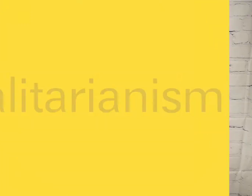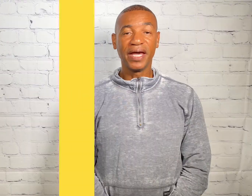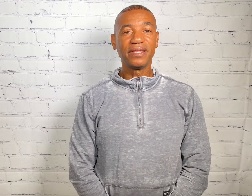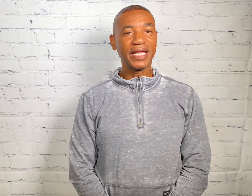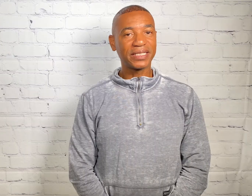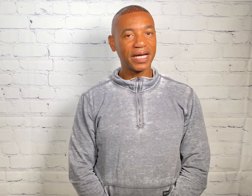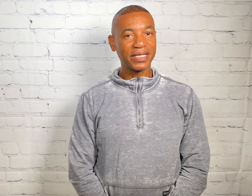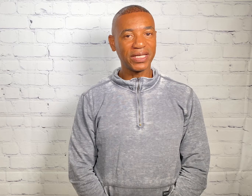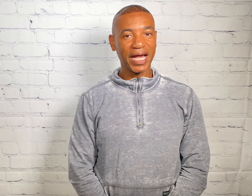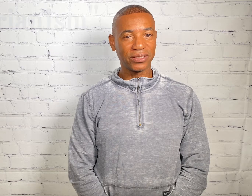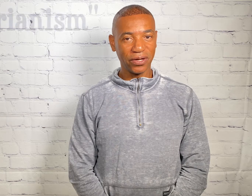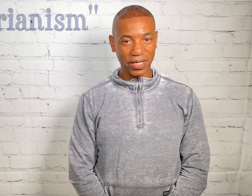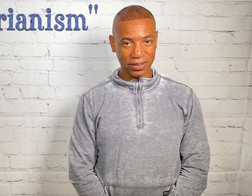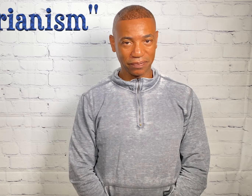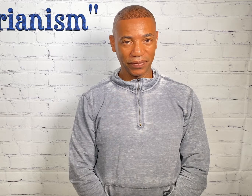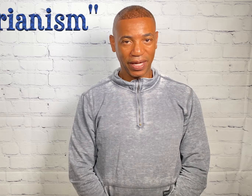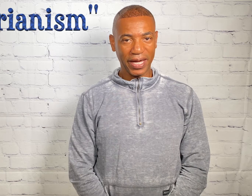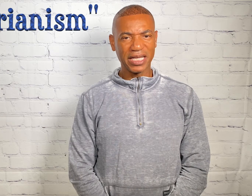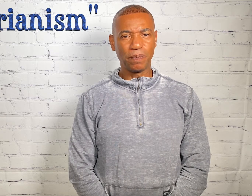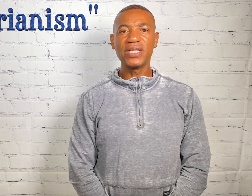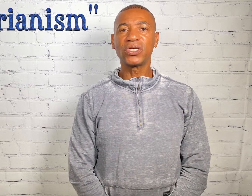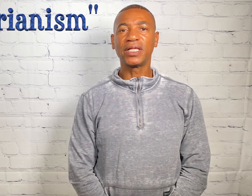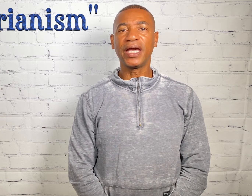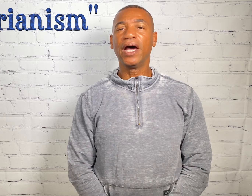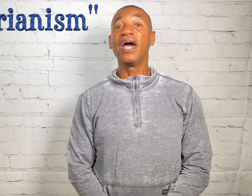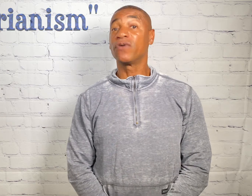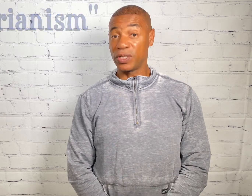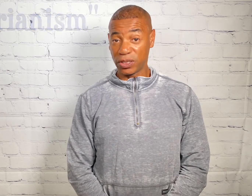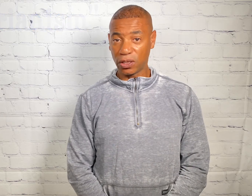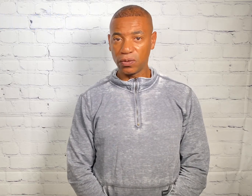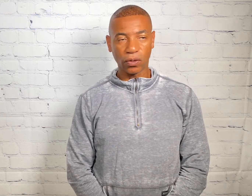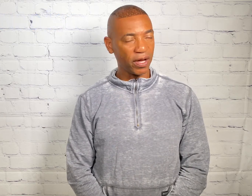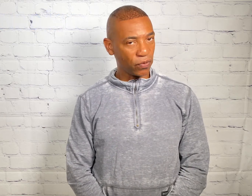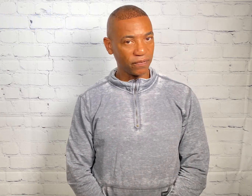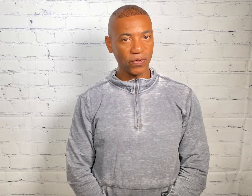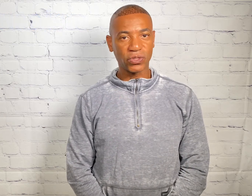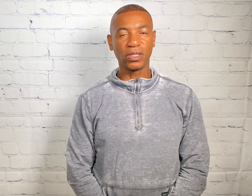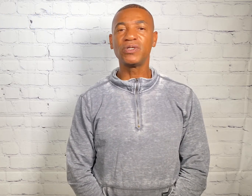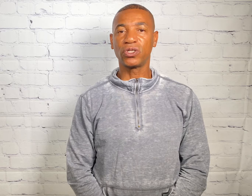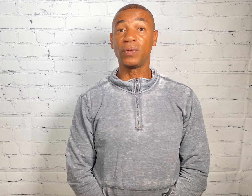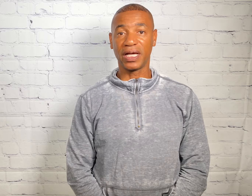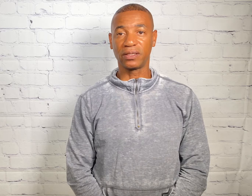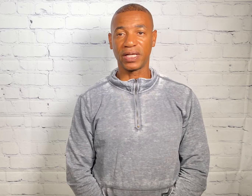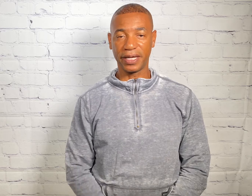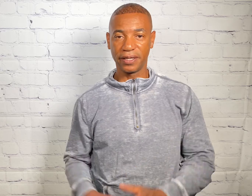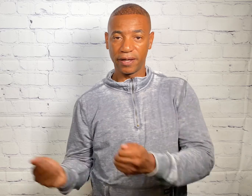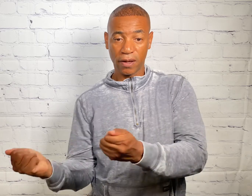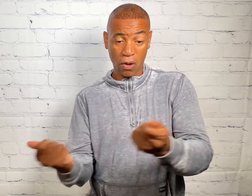The next sign is egalitarianism, and that's basically everyone's included or everyone votes. So let me show you what that looks like.